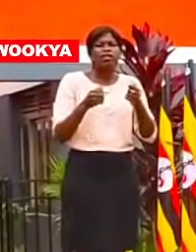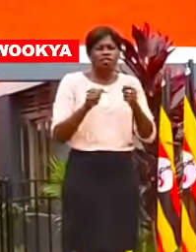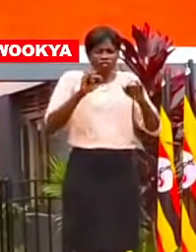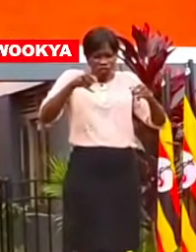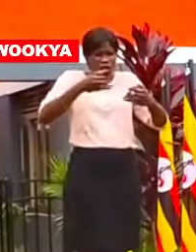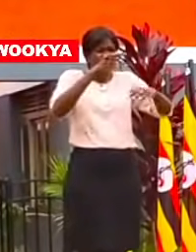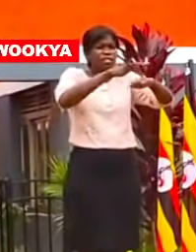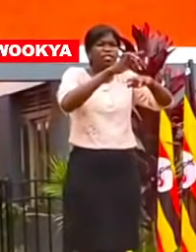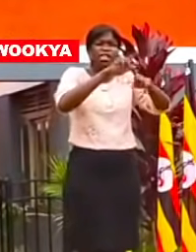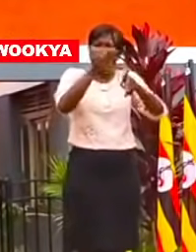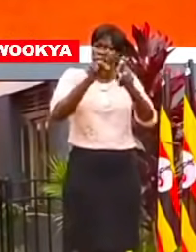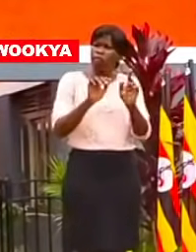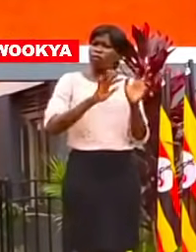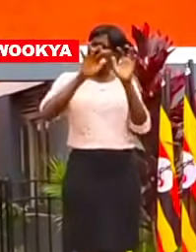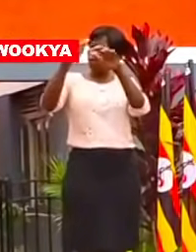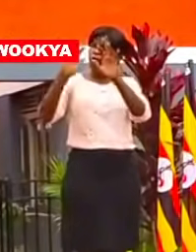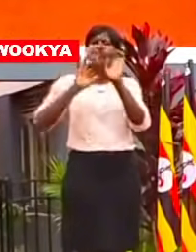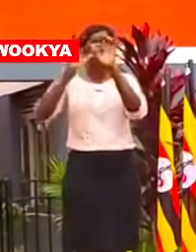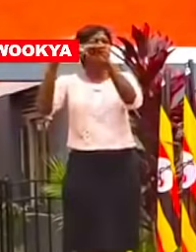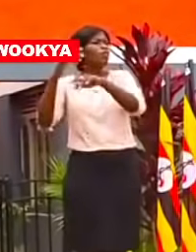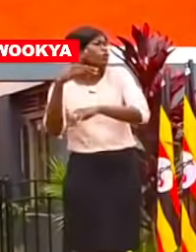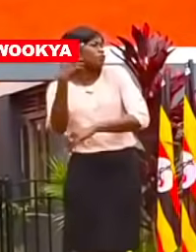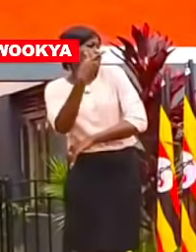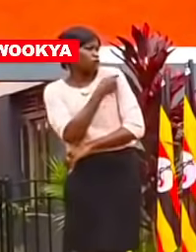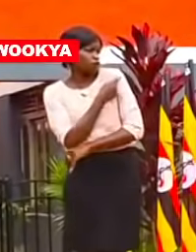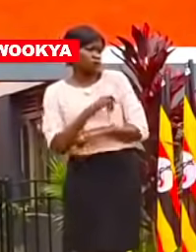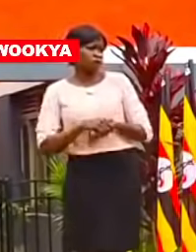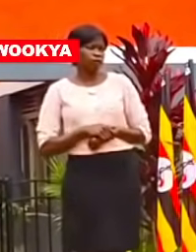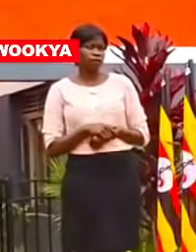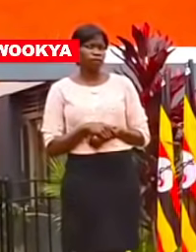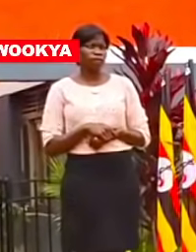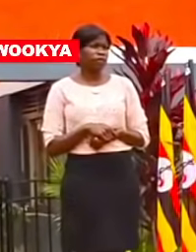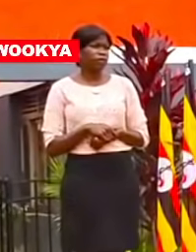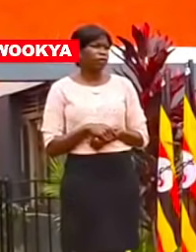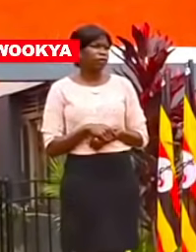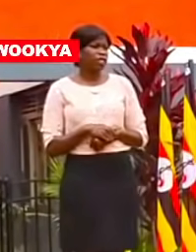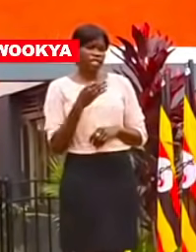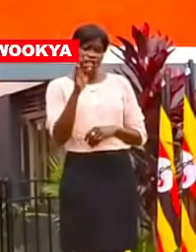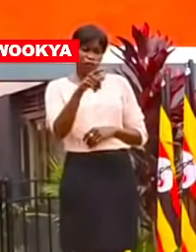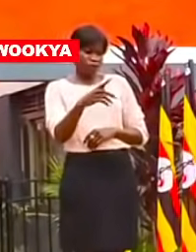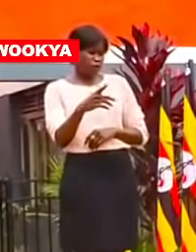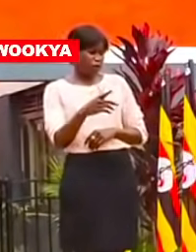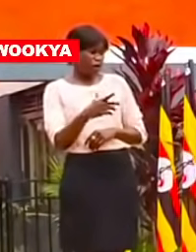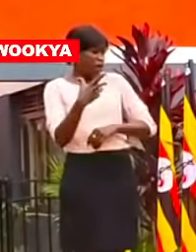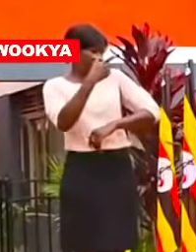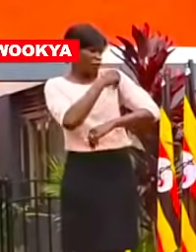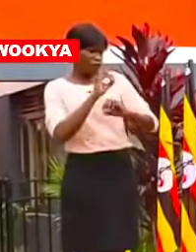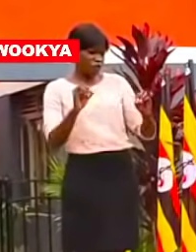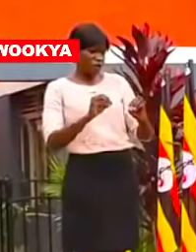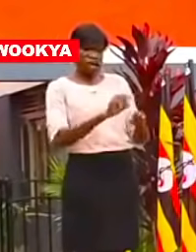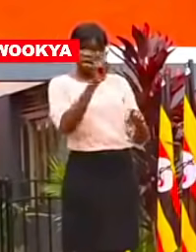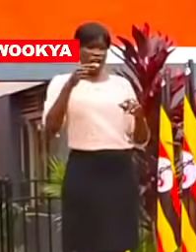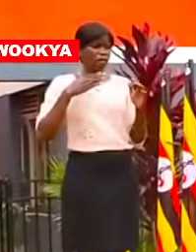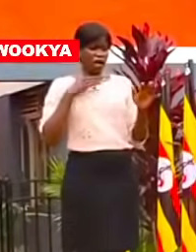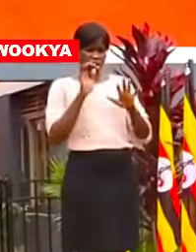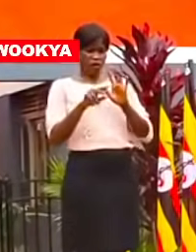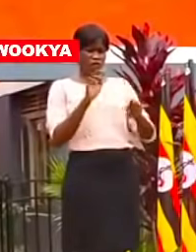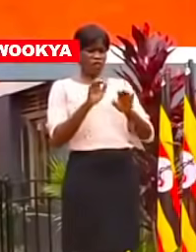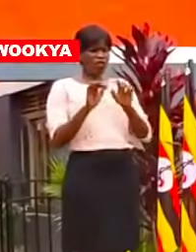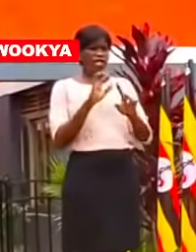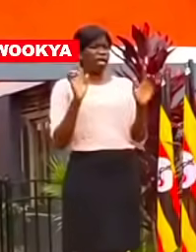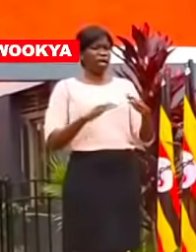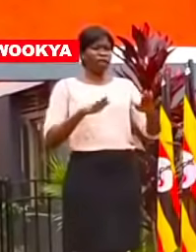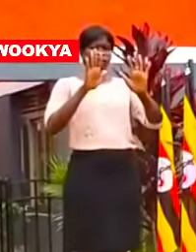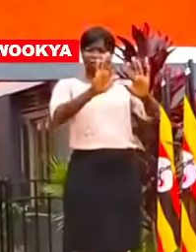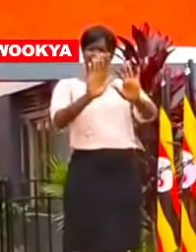set. And so you're going to hear everybody else saying the same thing. If you're not vaccinated, don't come to our offices, don't come to government hospitals,